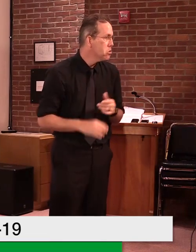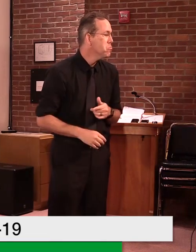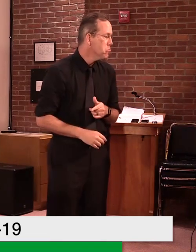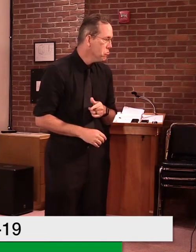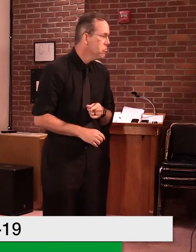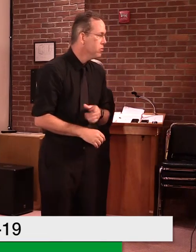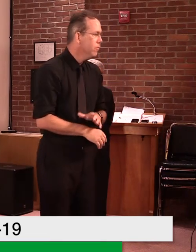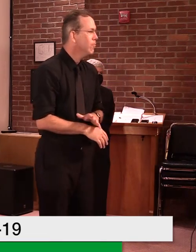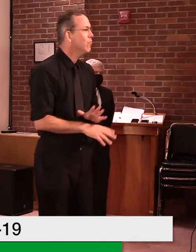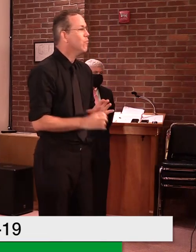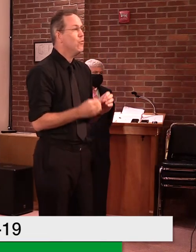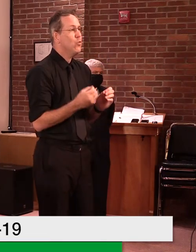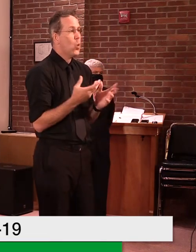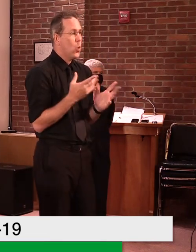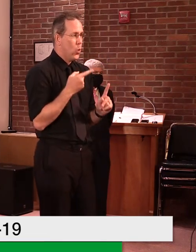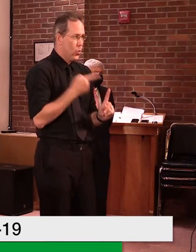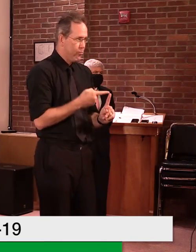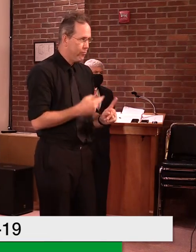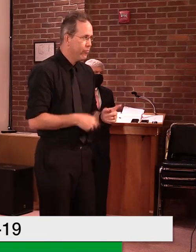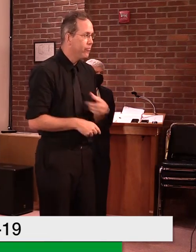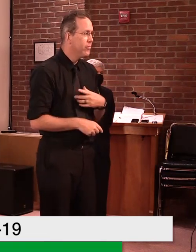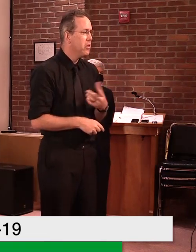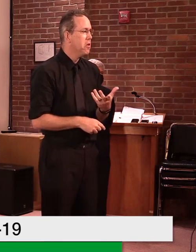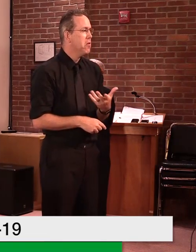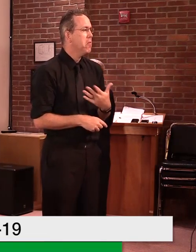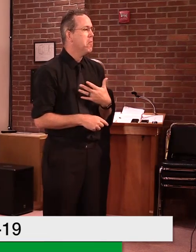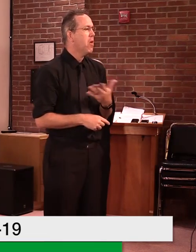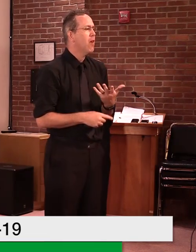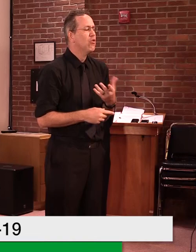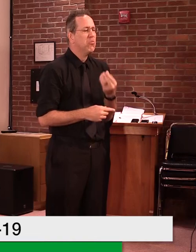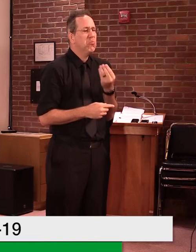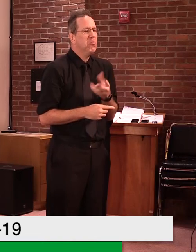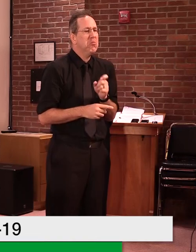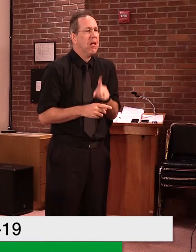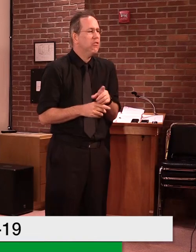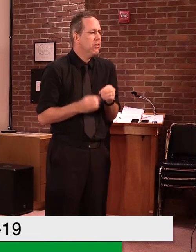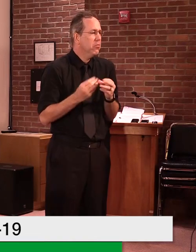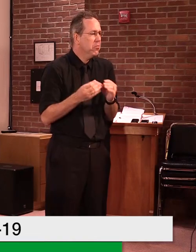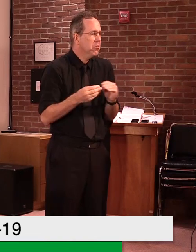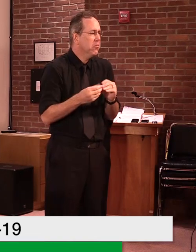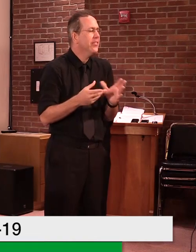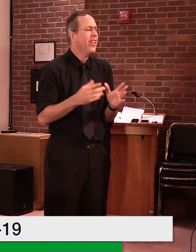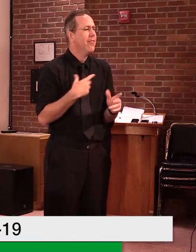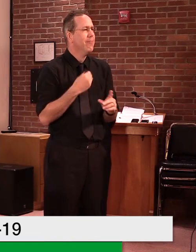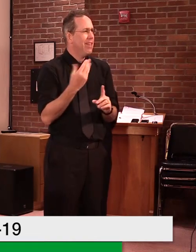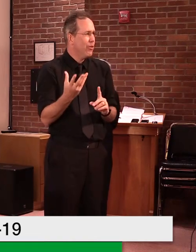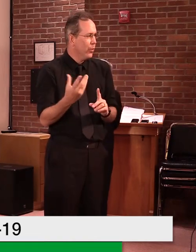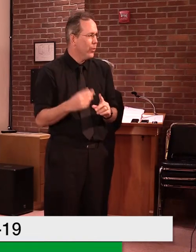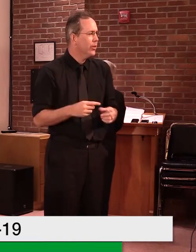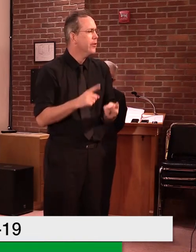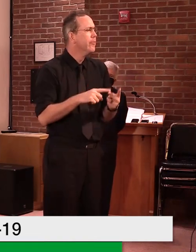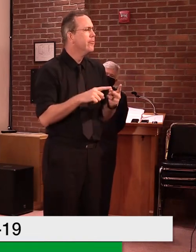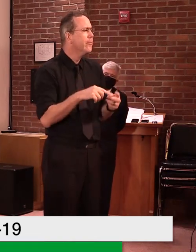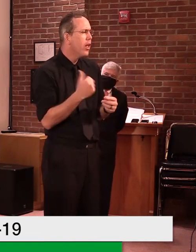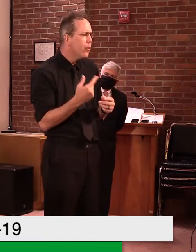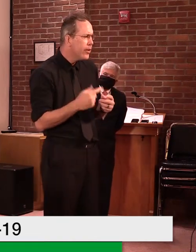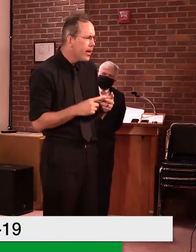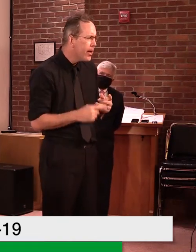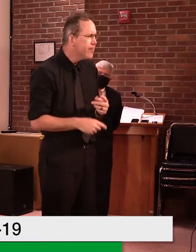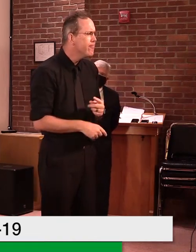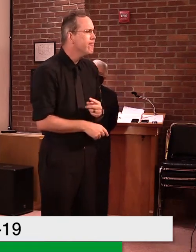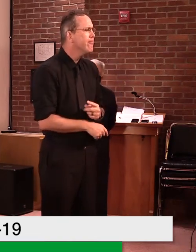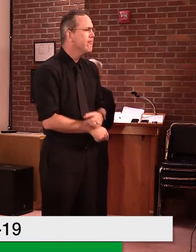what your most difficult part of dealing with this pandemic has been in the last few months. I would say